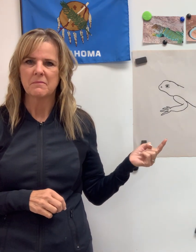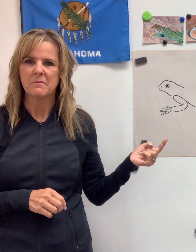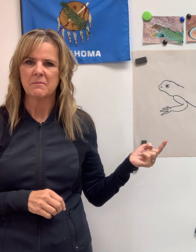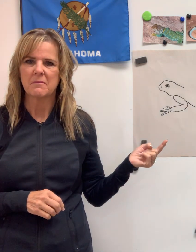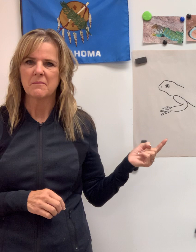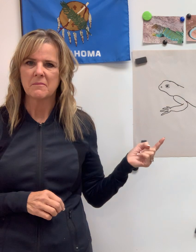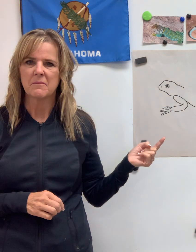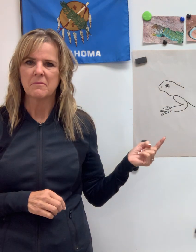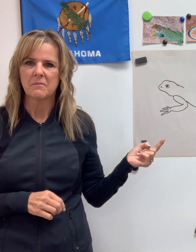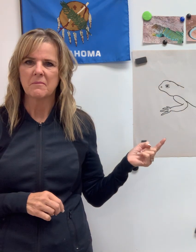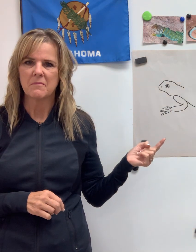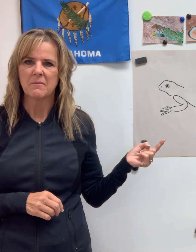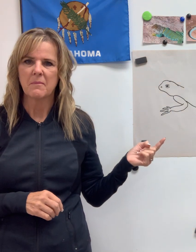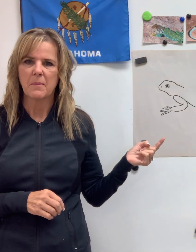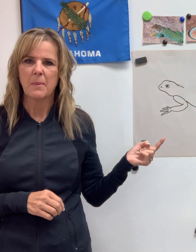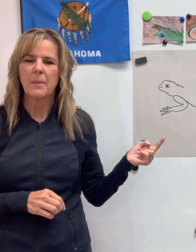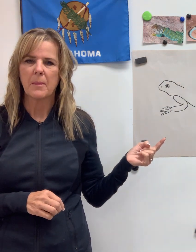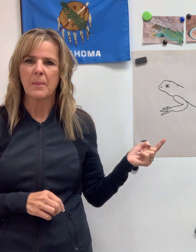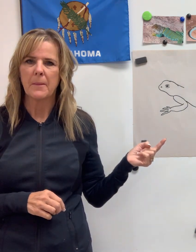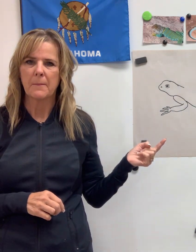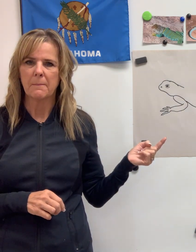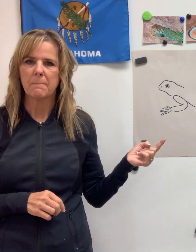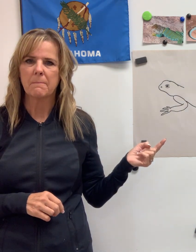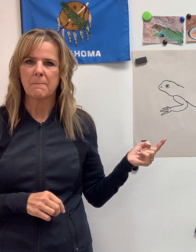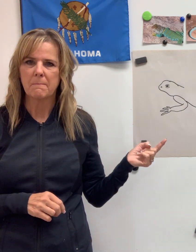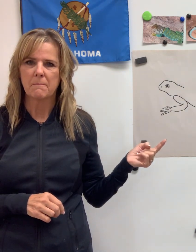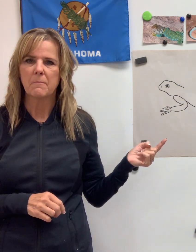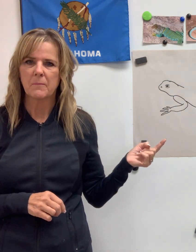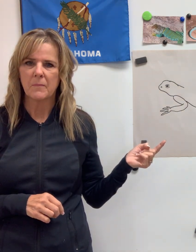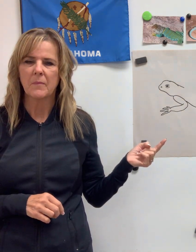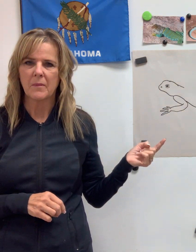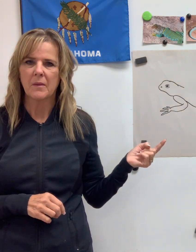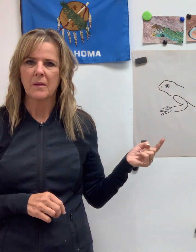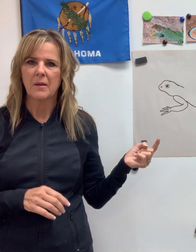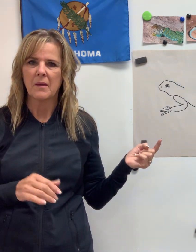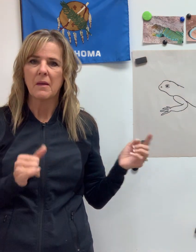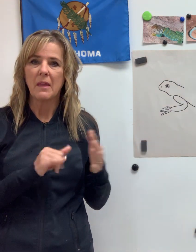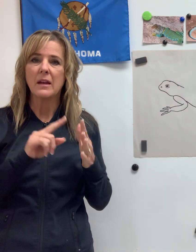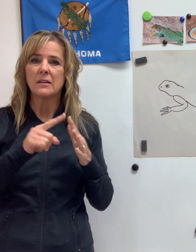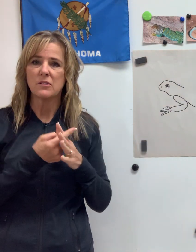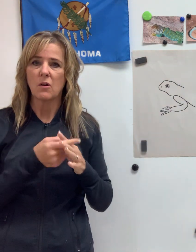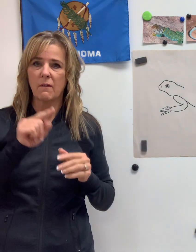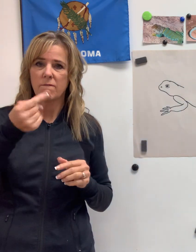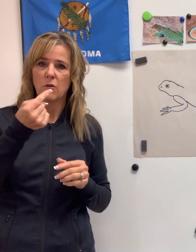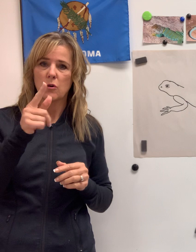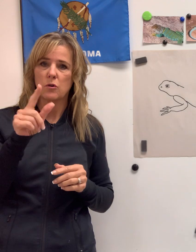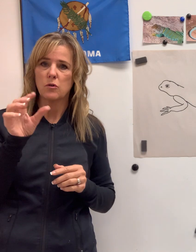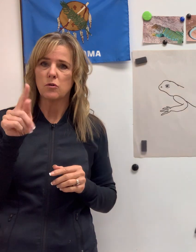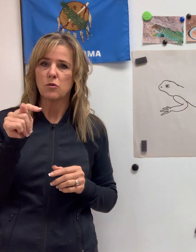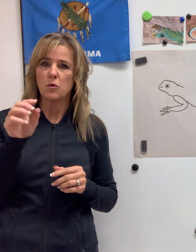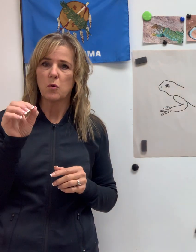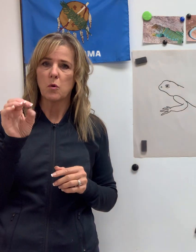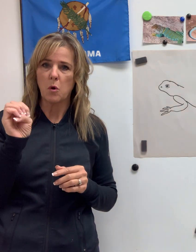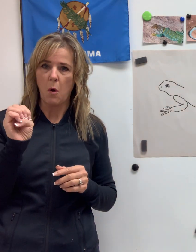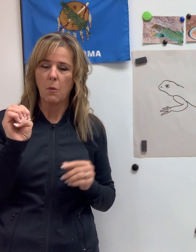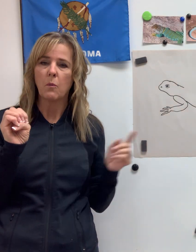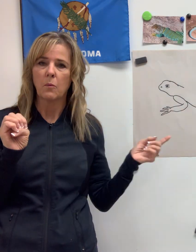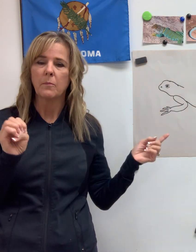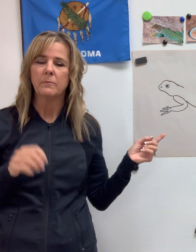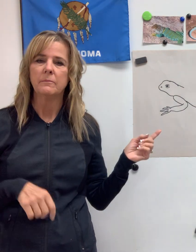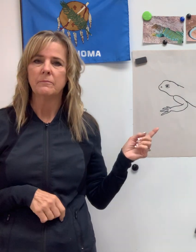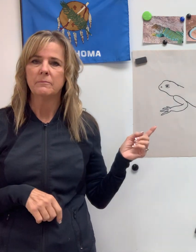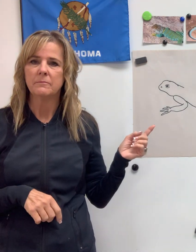back, and then it's gonna slant forward just a little ways. That is starting his first toe. So it's right